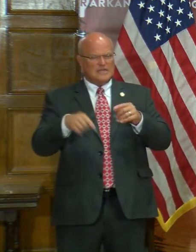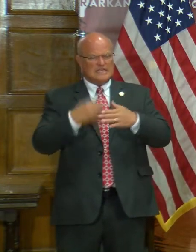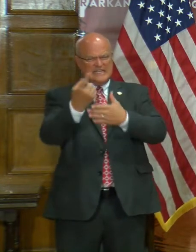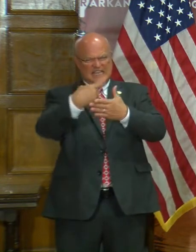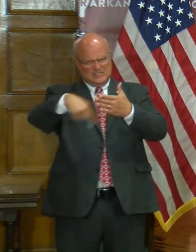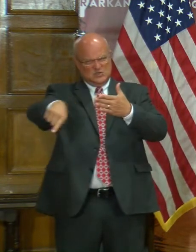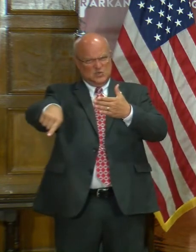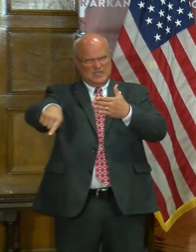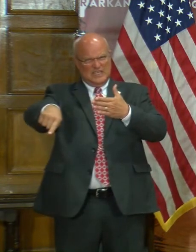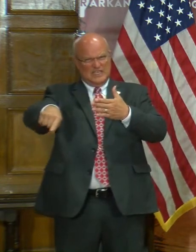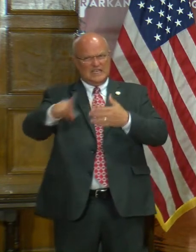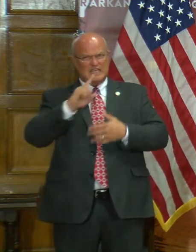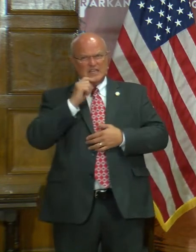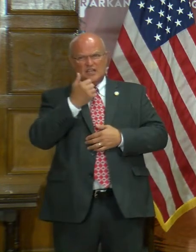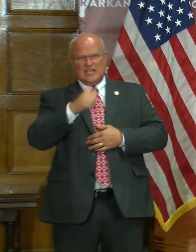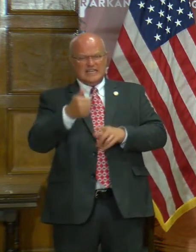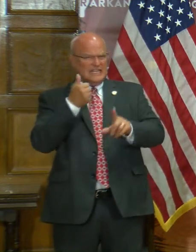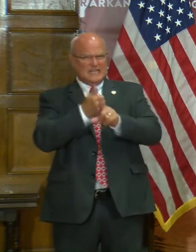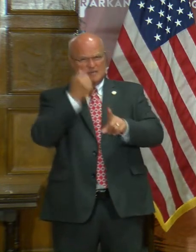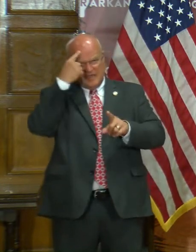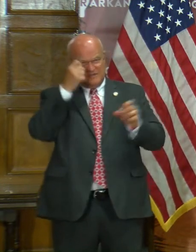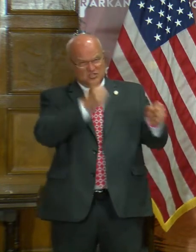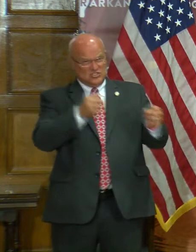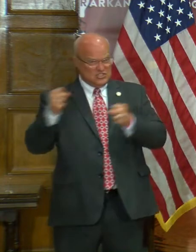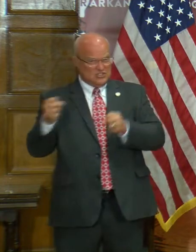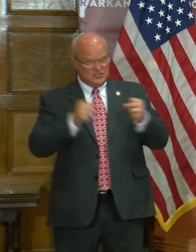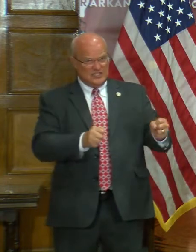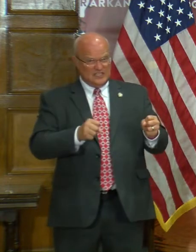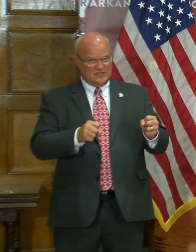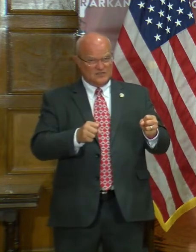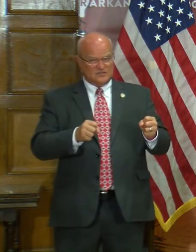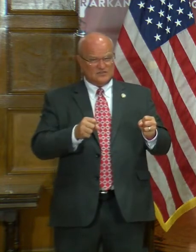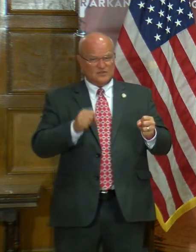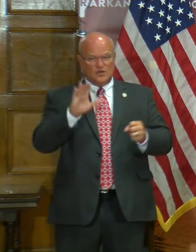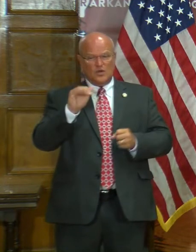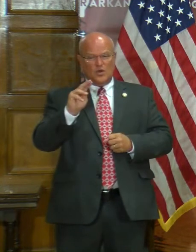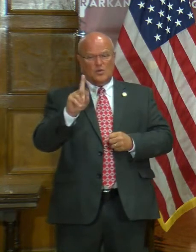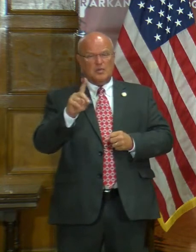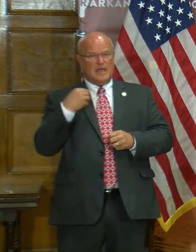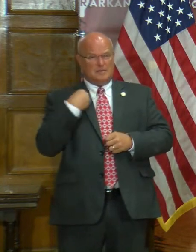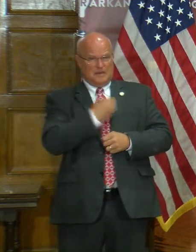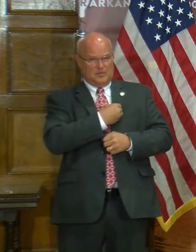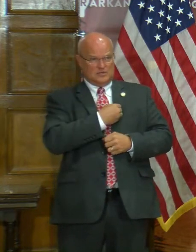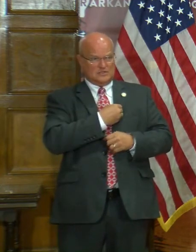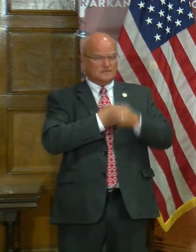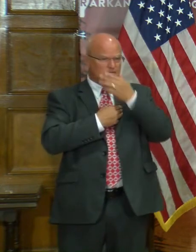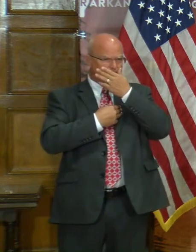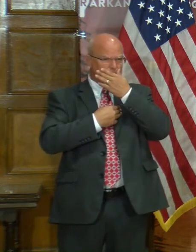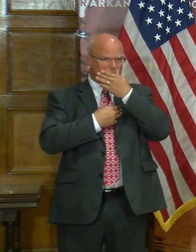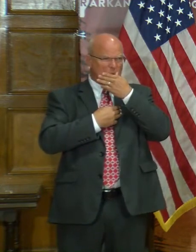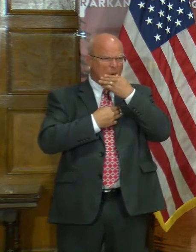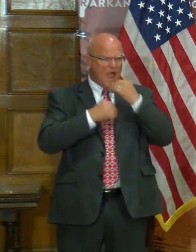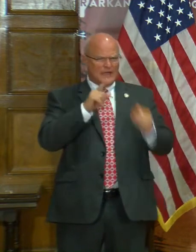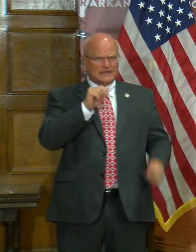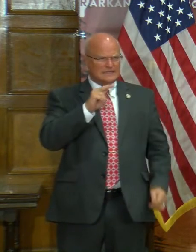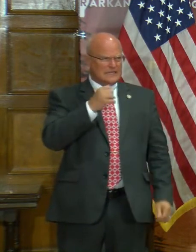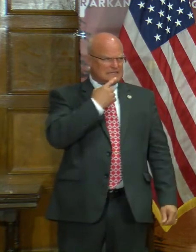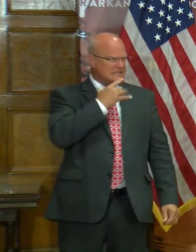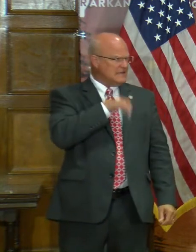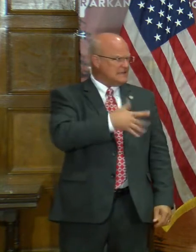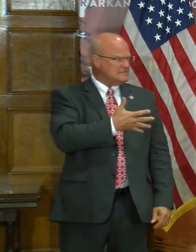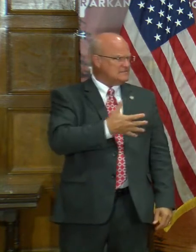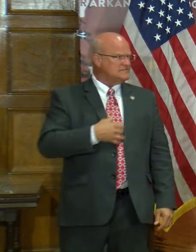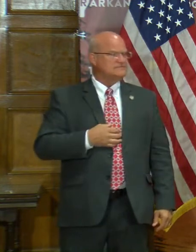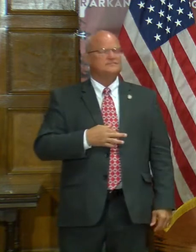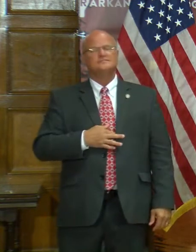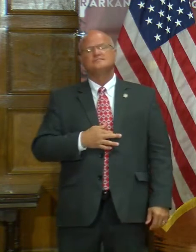week, is there any impact for cheerleaders or band members? Lance, can you answer that, where we are